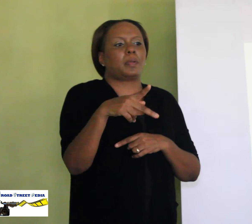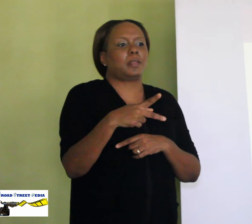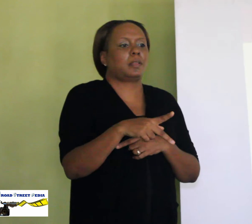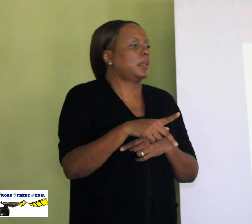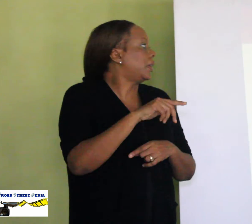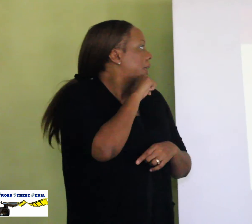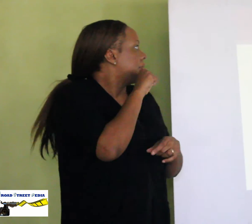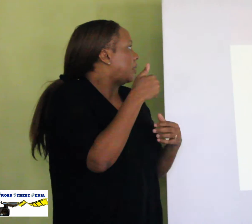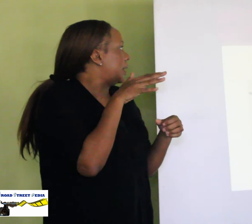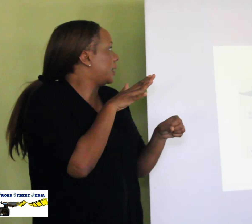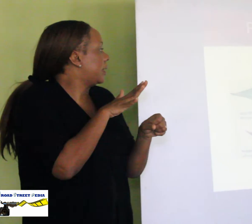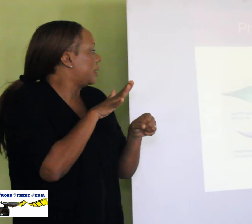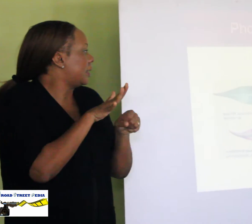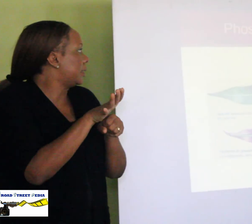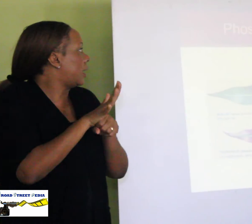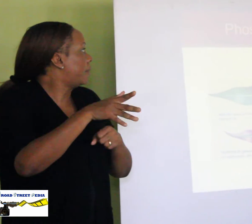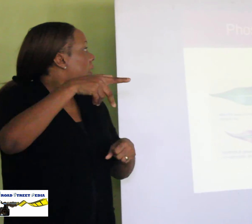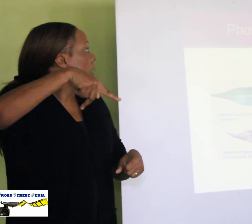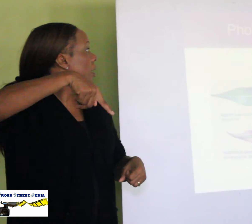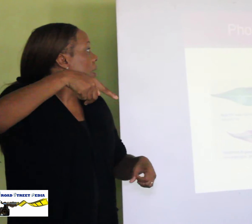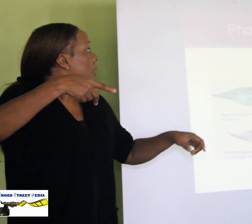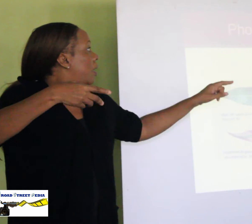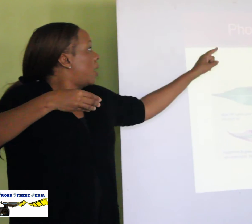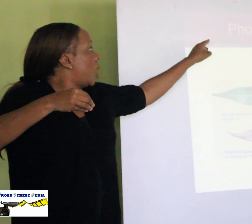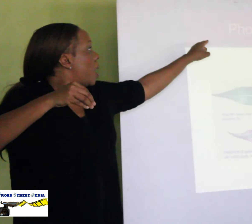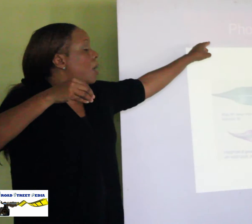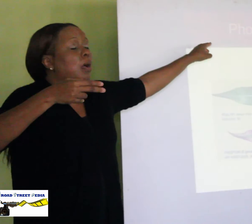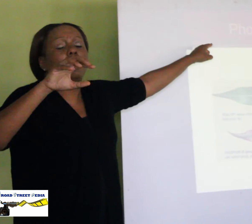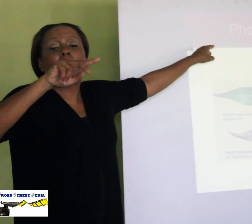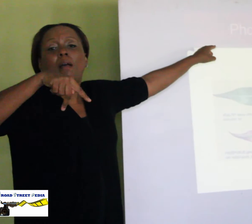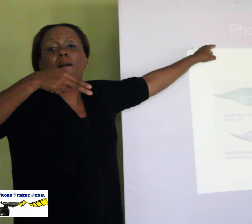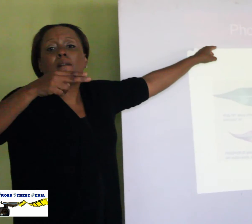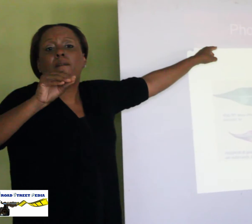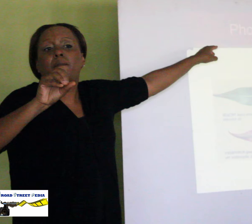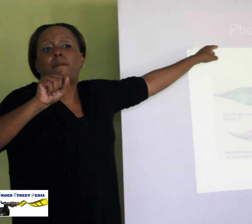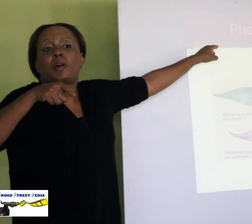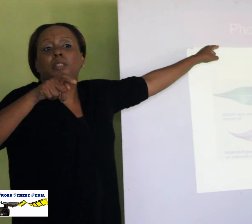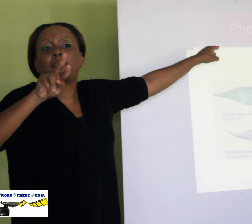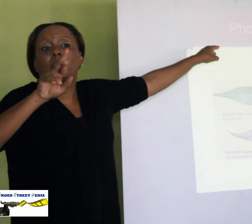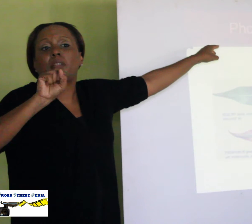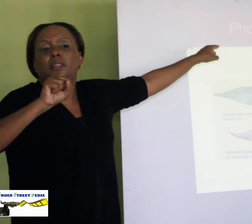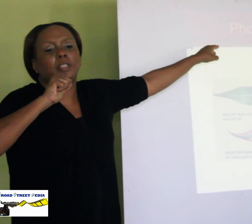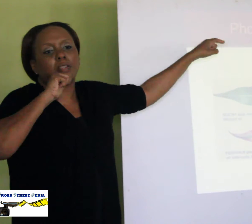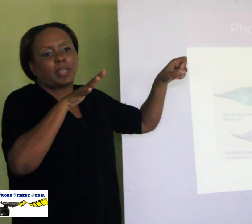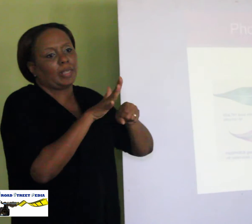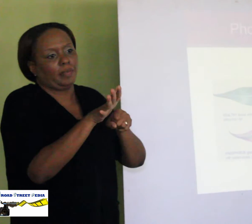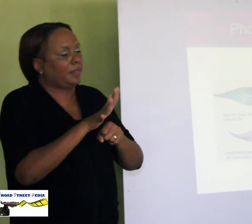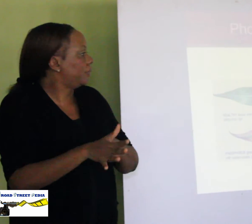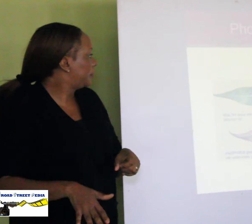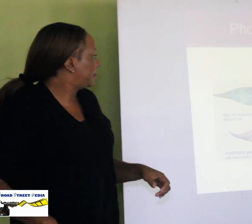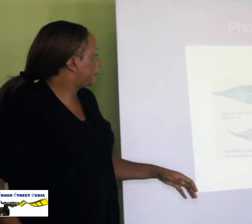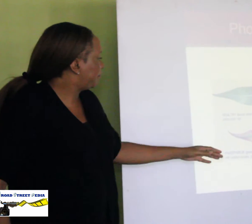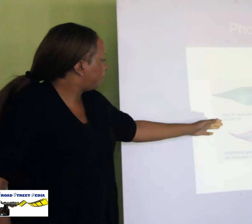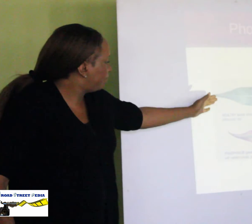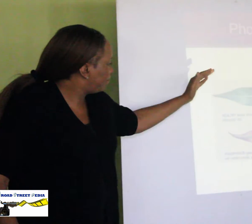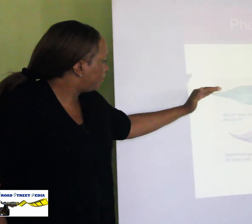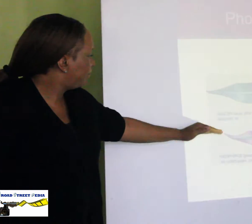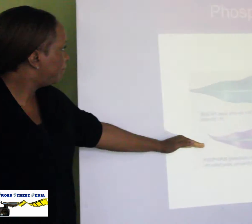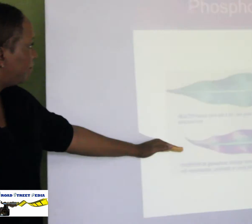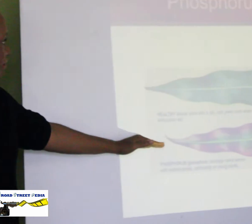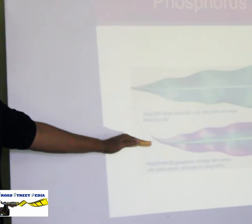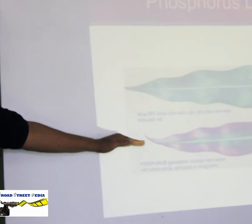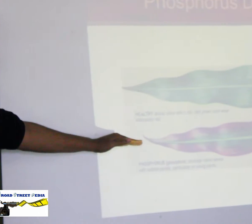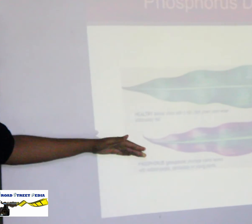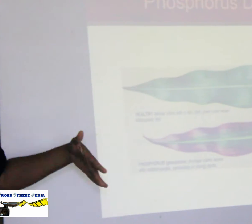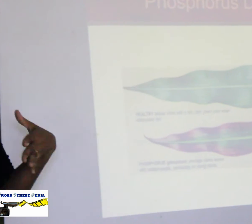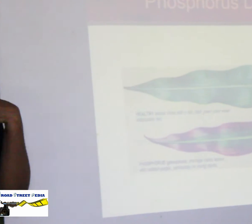phosphorus. Right? Another thing, because, and this is a typical corn leaf, I notice a